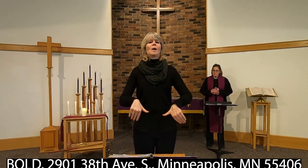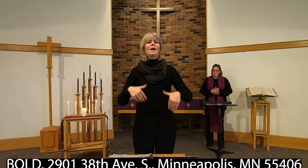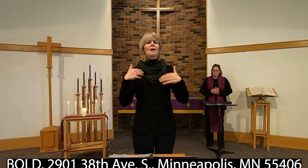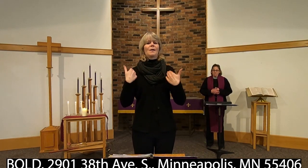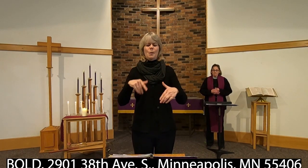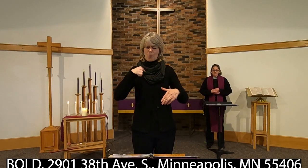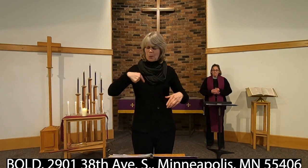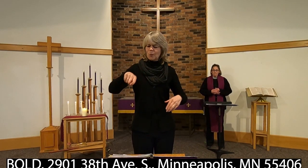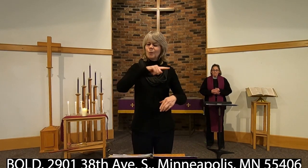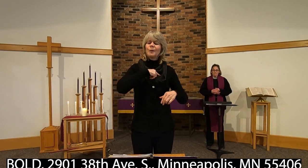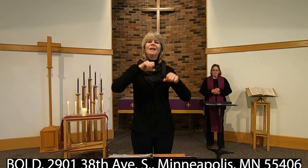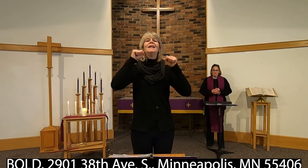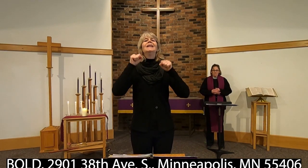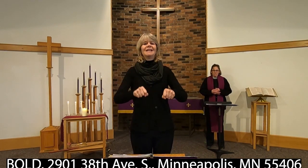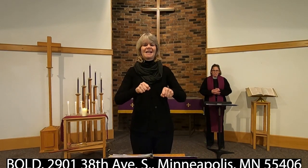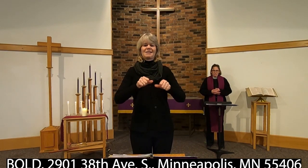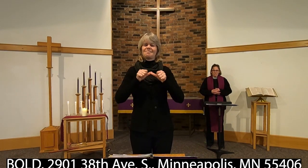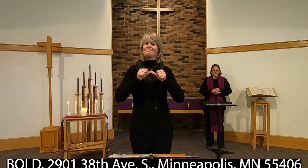things.